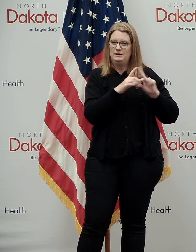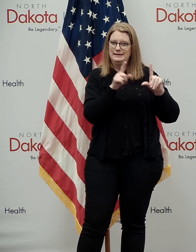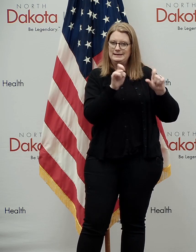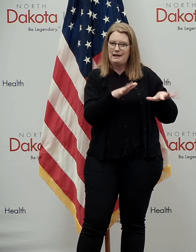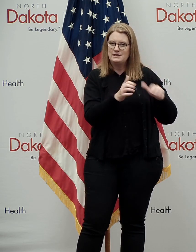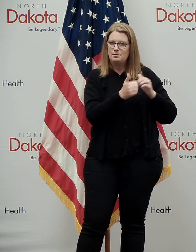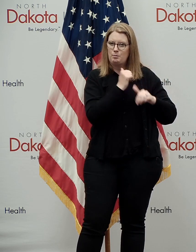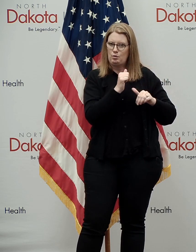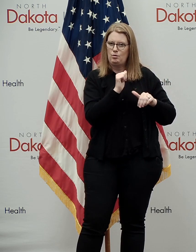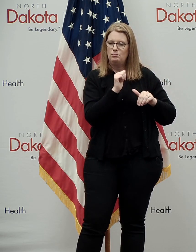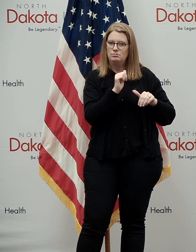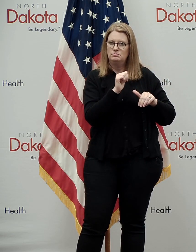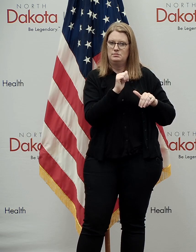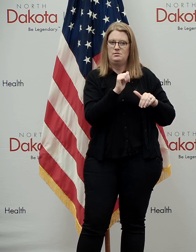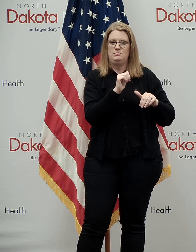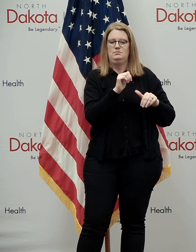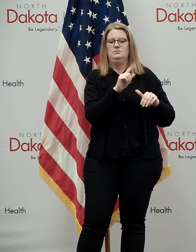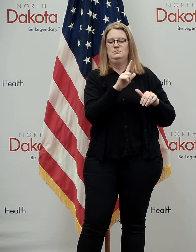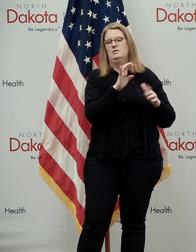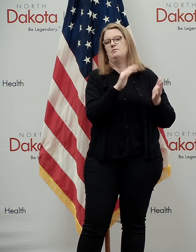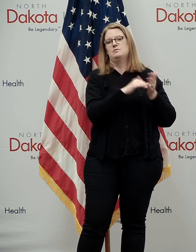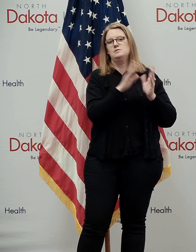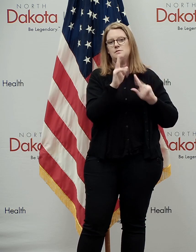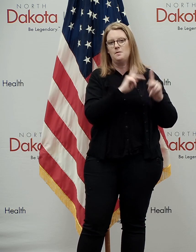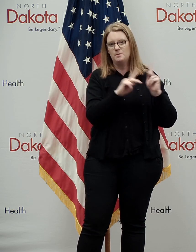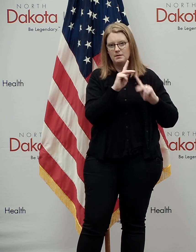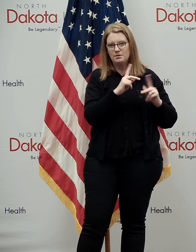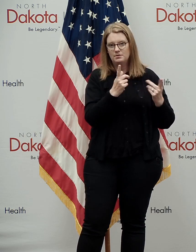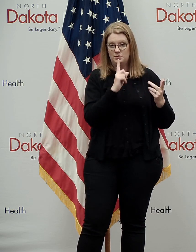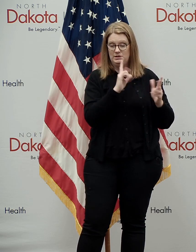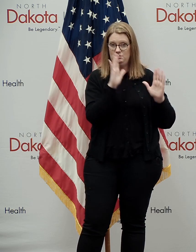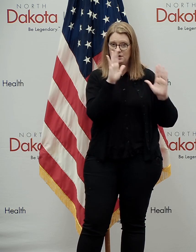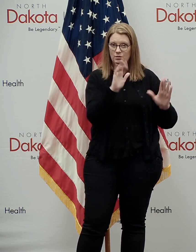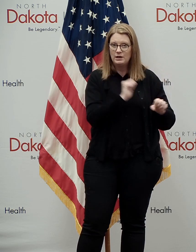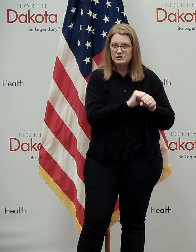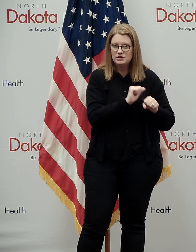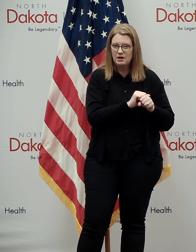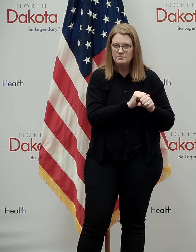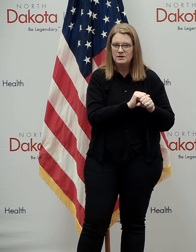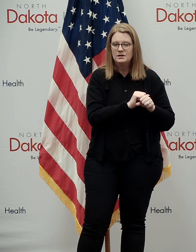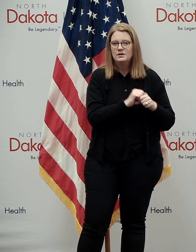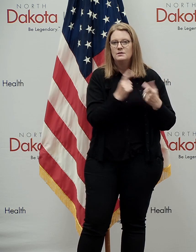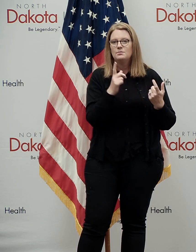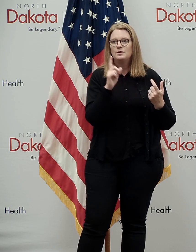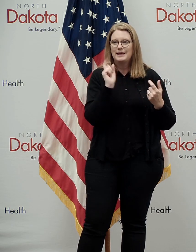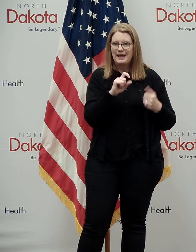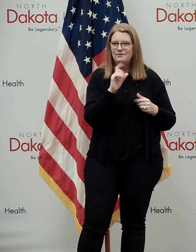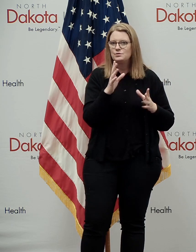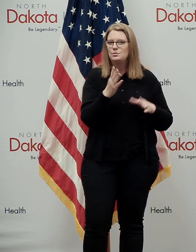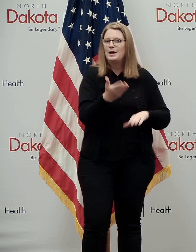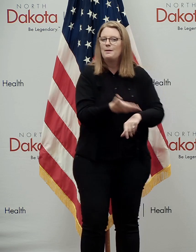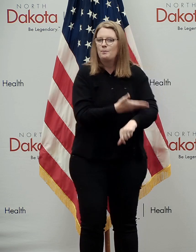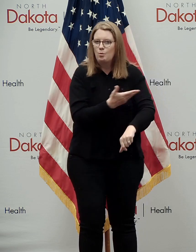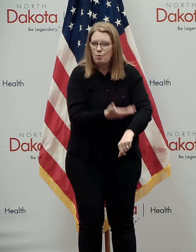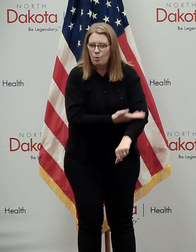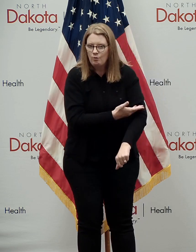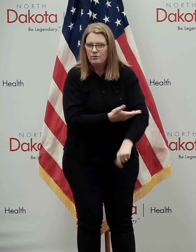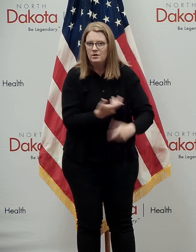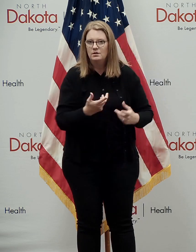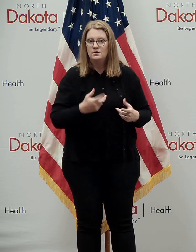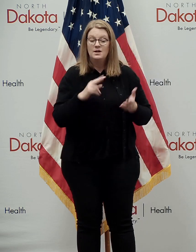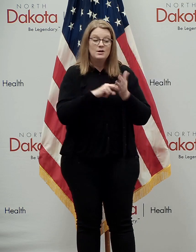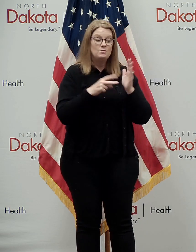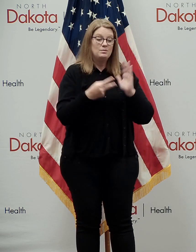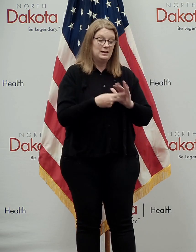per capita per day. We're doing a great job, but we've got to improve the quality, which is a test where we get a